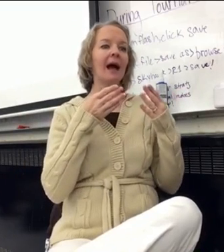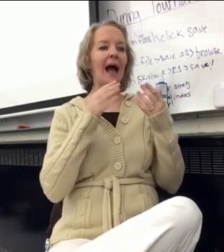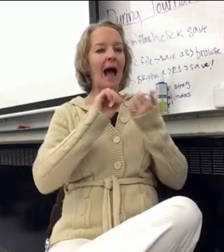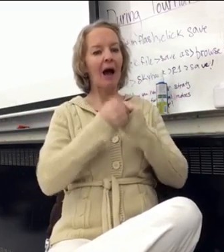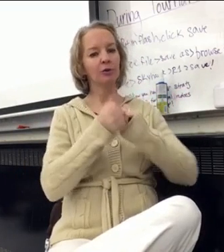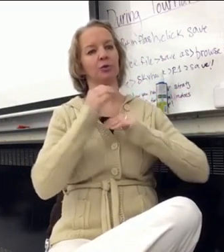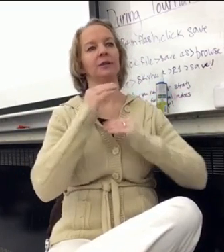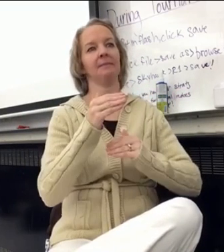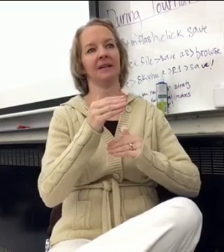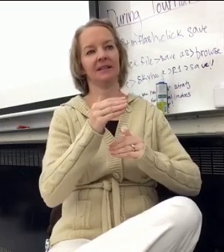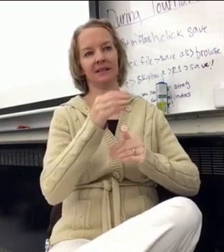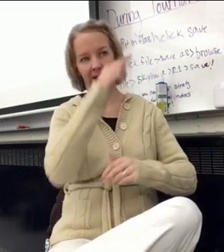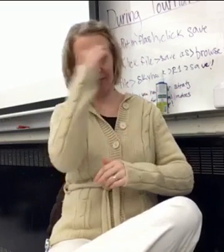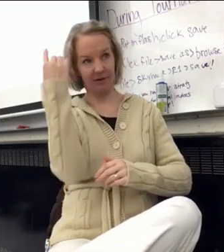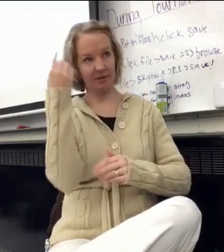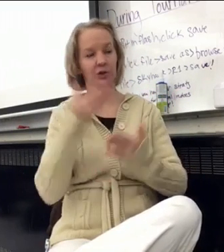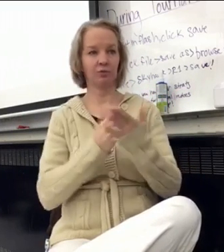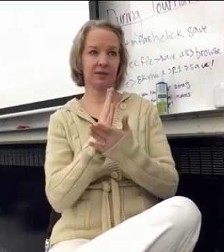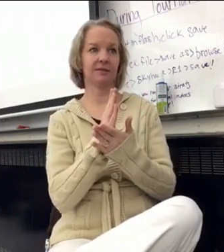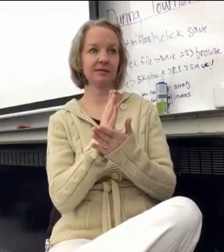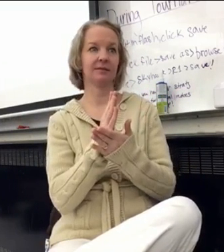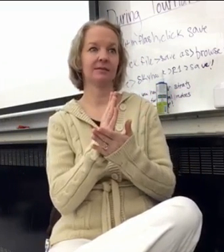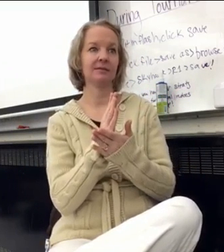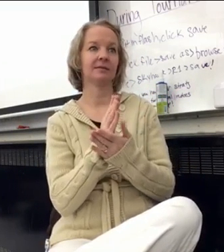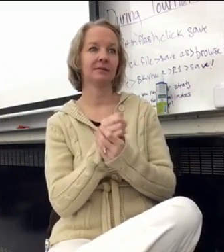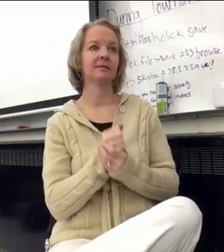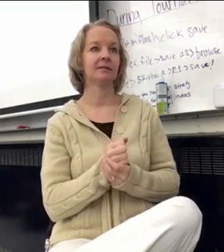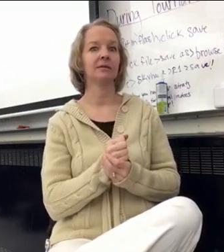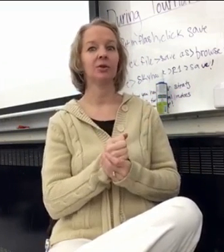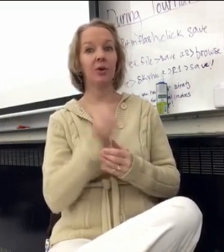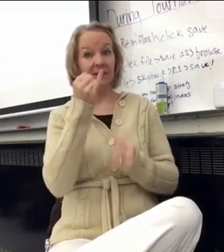African American rights. Now, if you will bracket